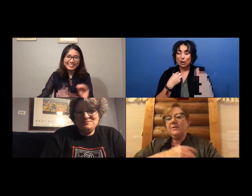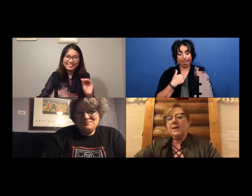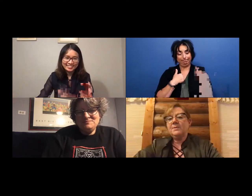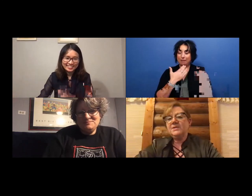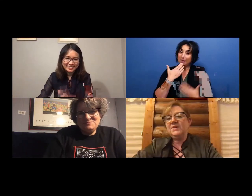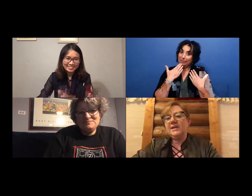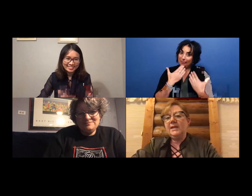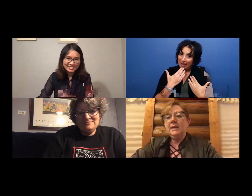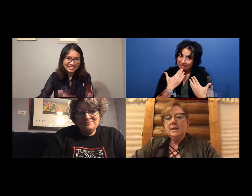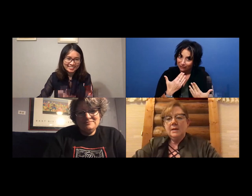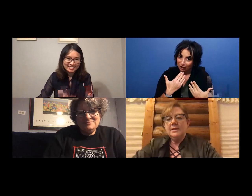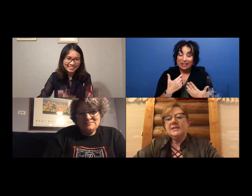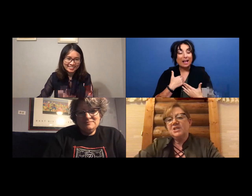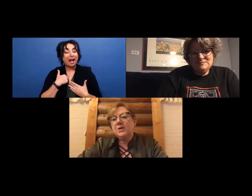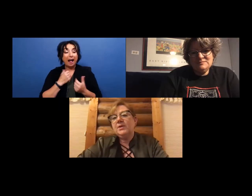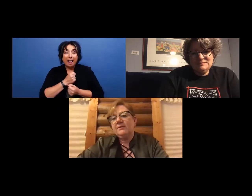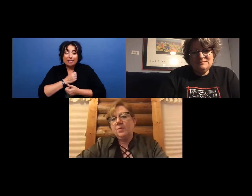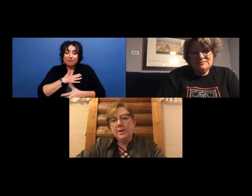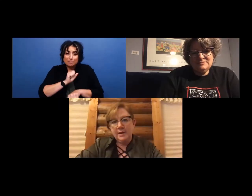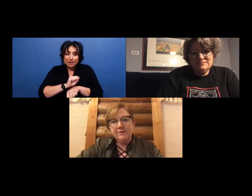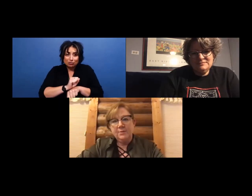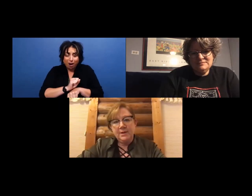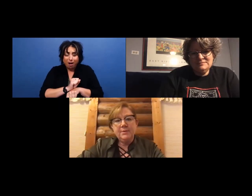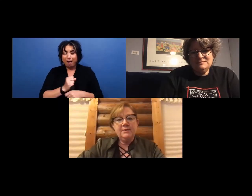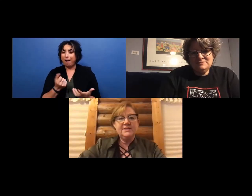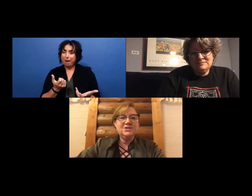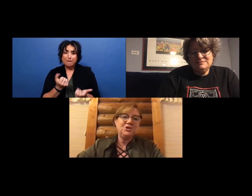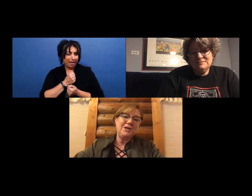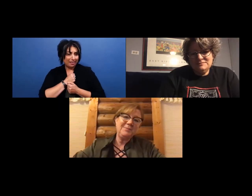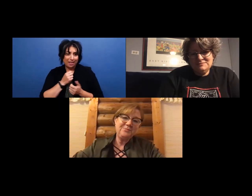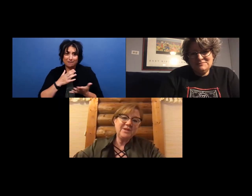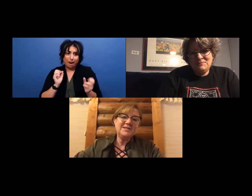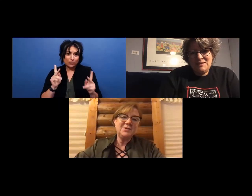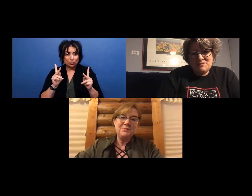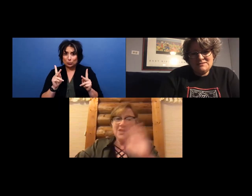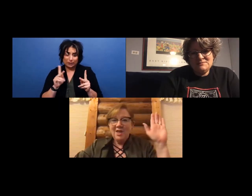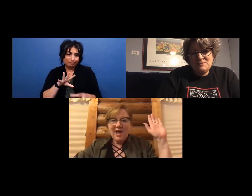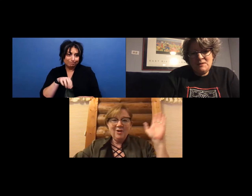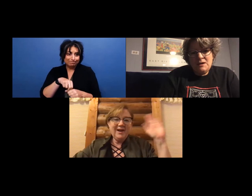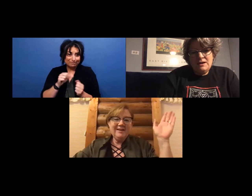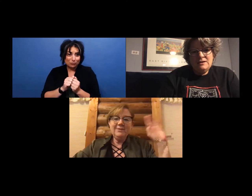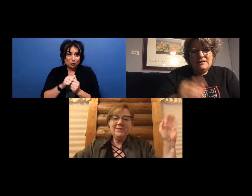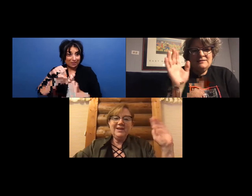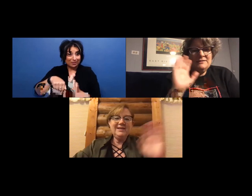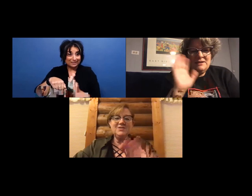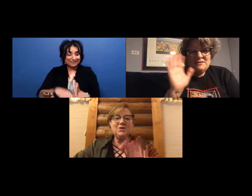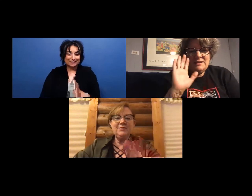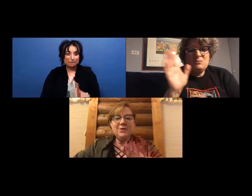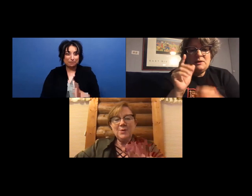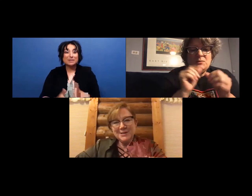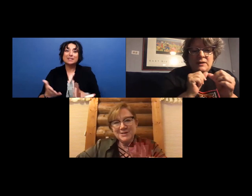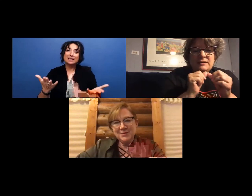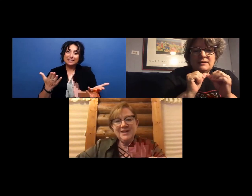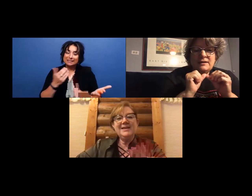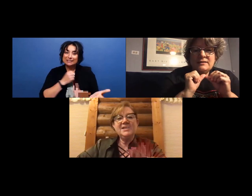love the opportunity to share with everyone and have you be a part of this journey. So, all right, everybody. Sorry for